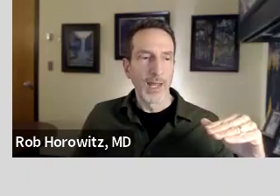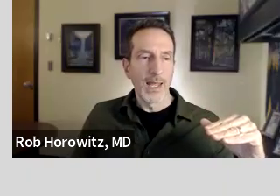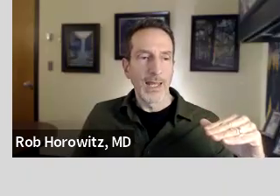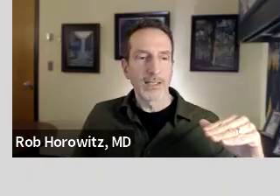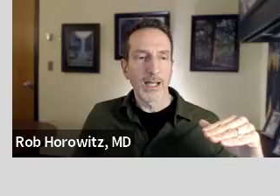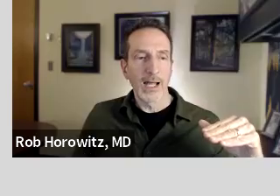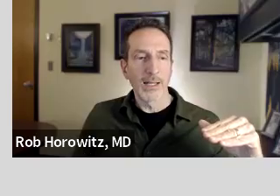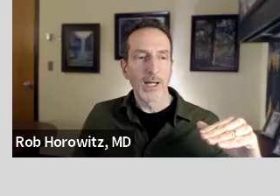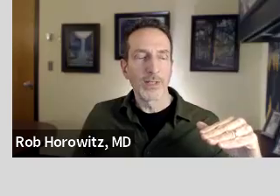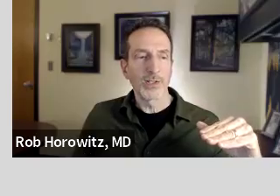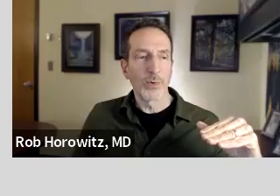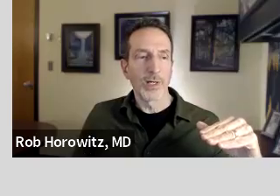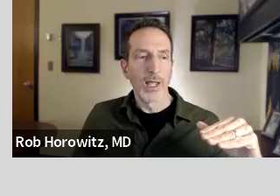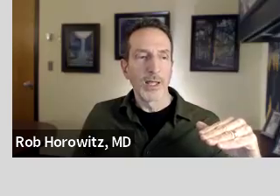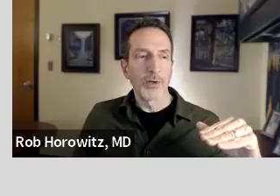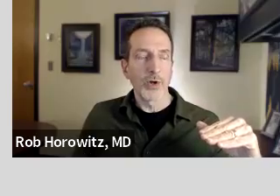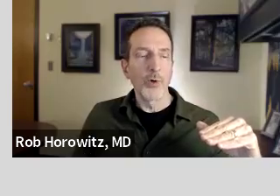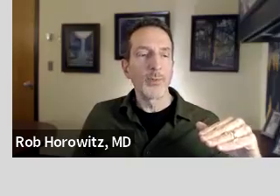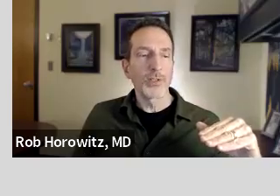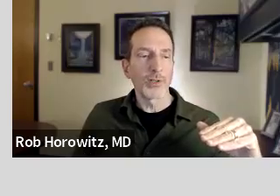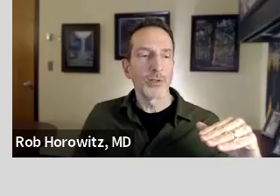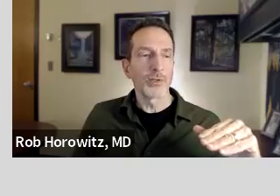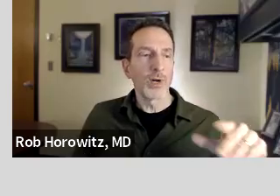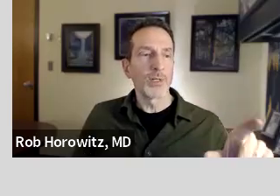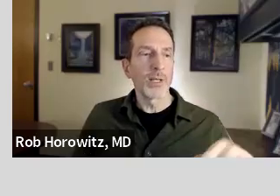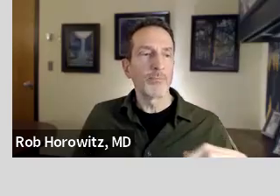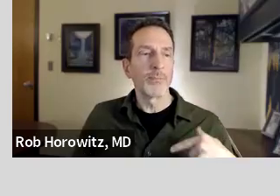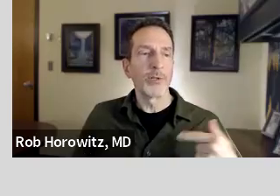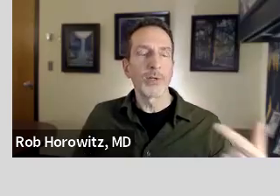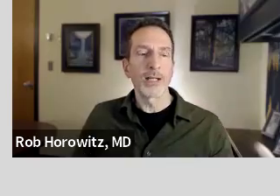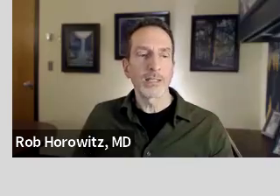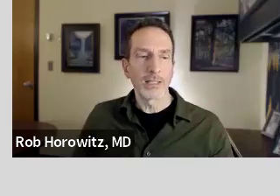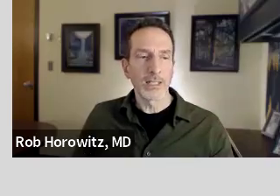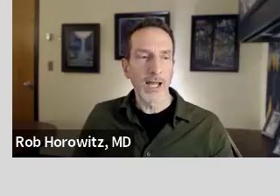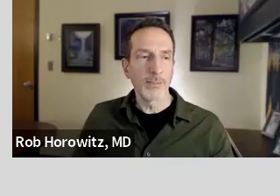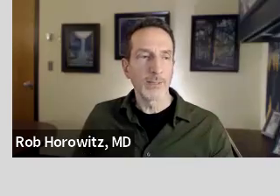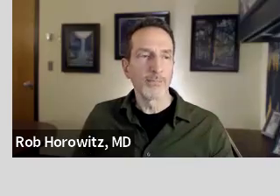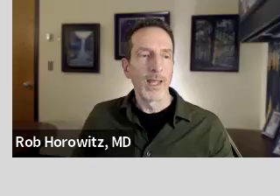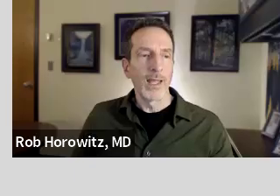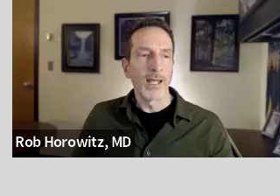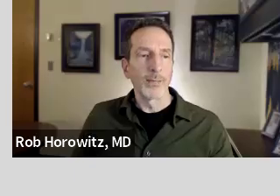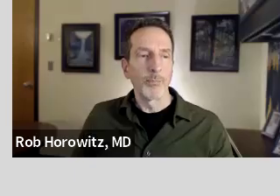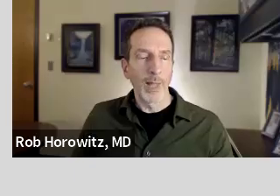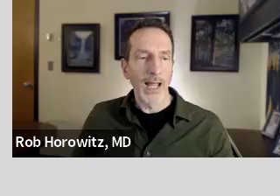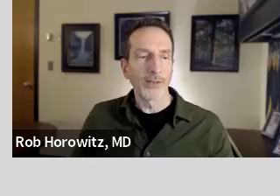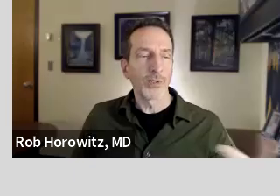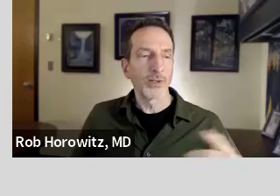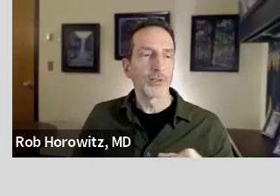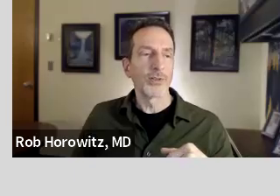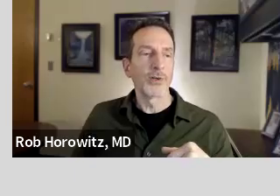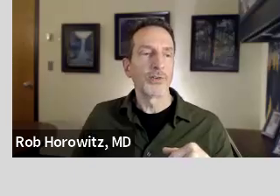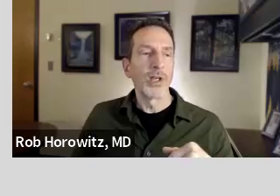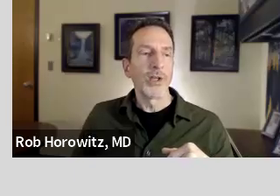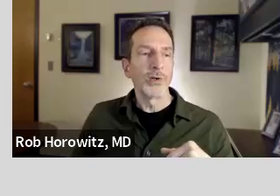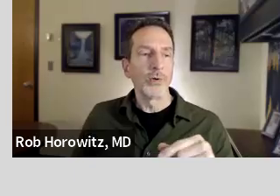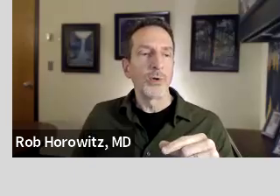scale and time on this one. Those open circles represent people who got psilocybin, and the black